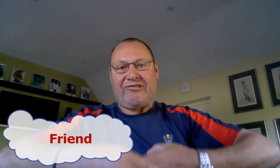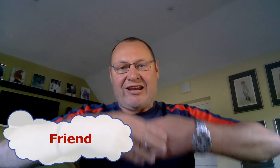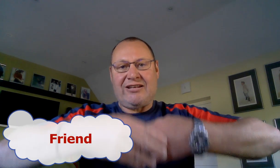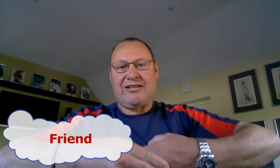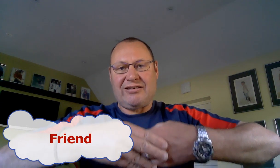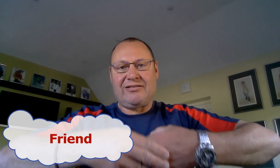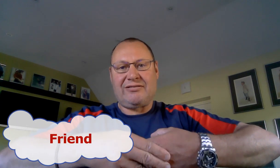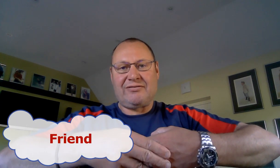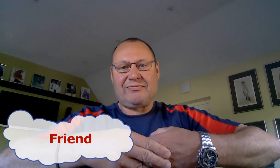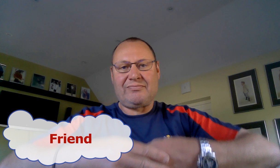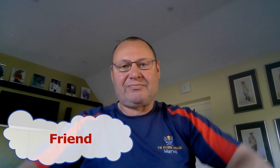Friend.